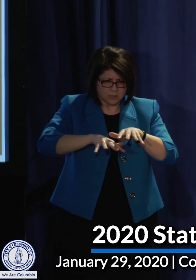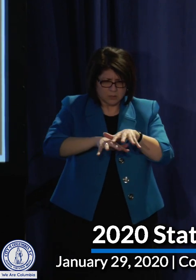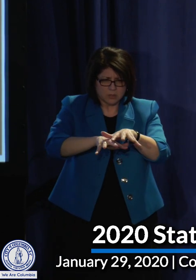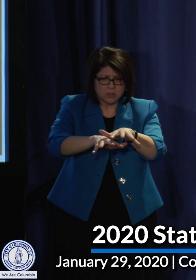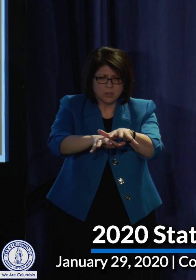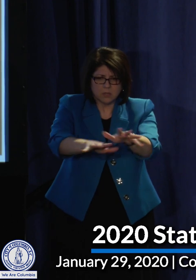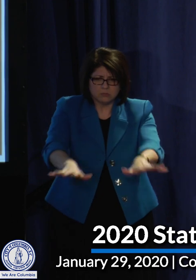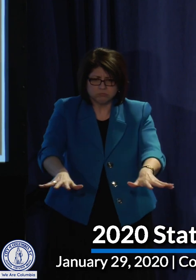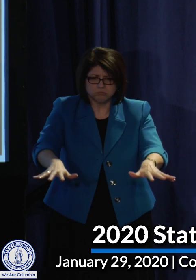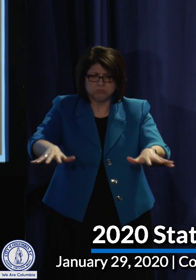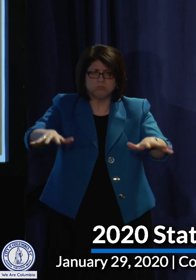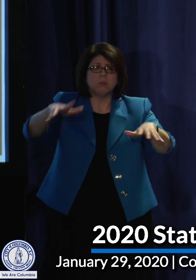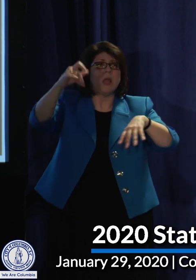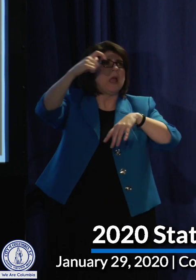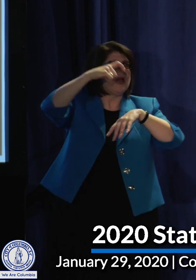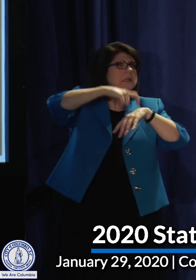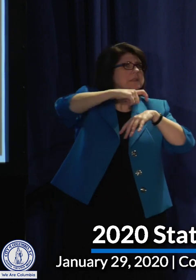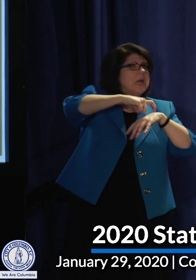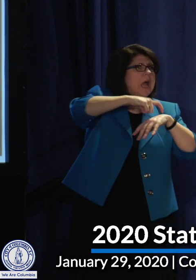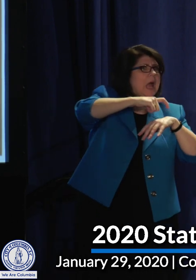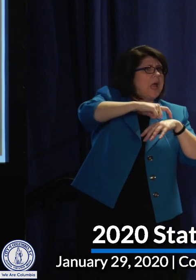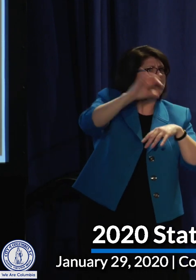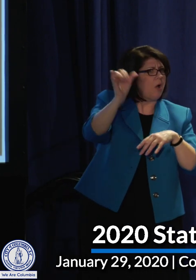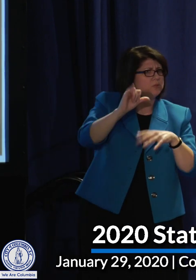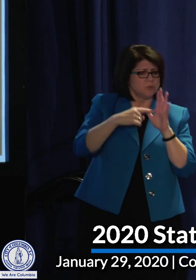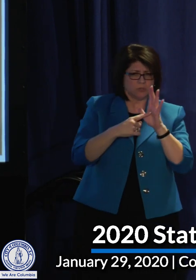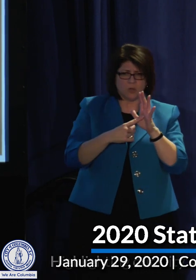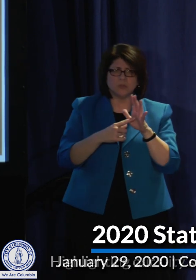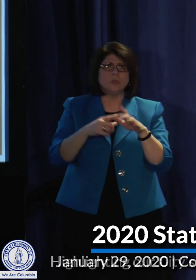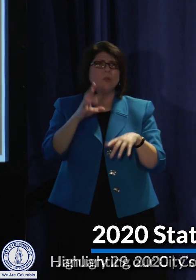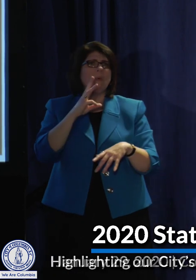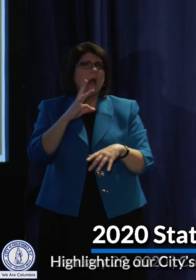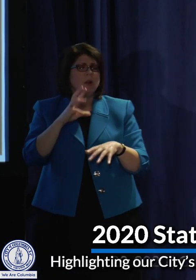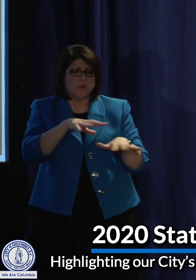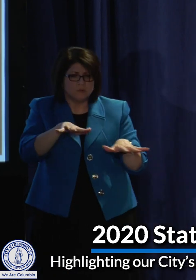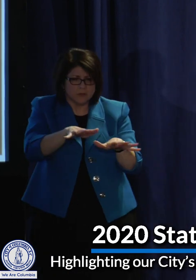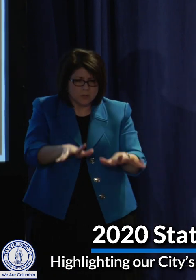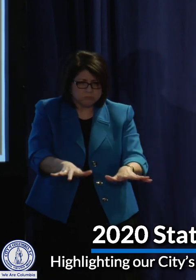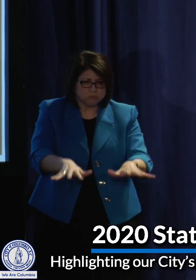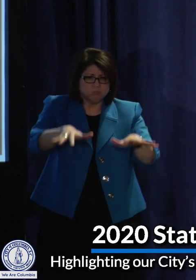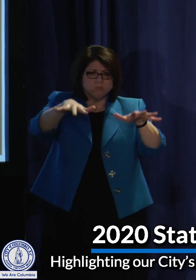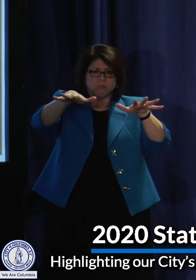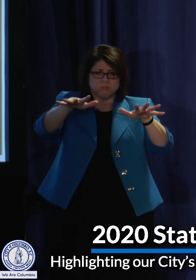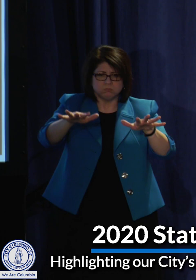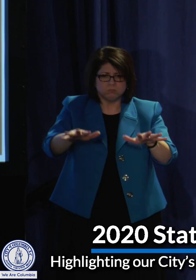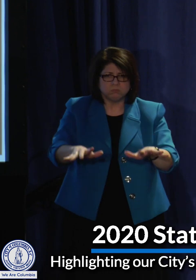And time is also the wavy line of the river beneath the sun, always moving on.